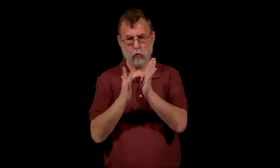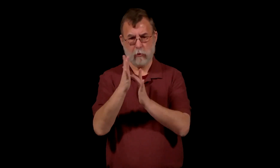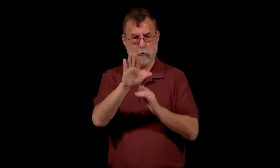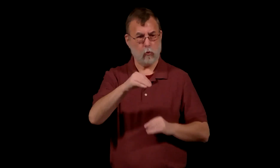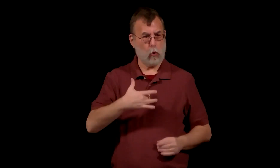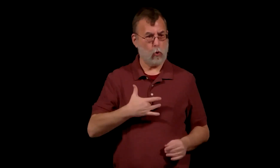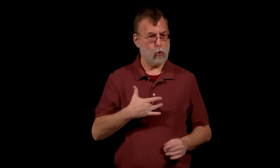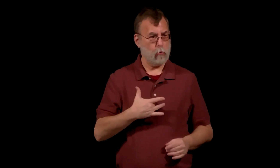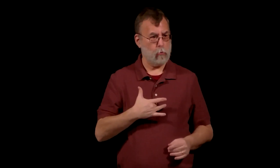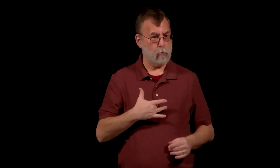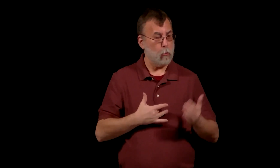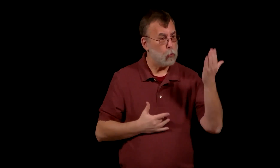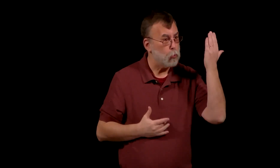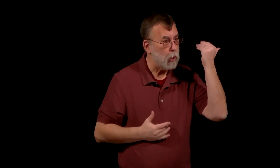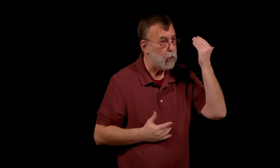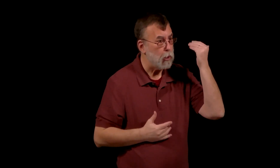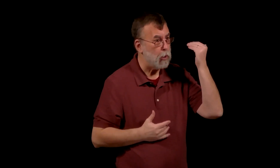make sure you have Jesus in your heart.